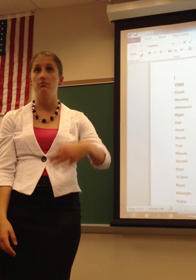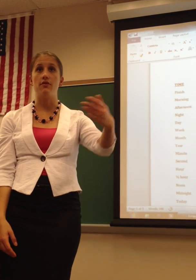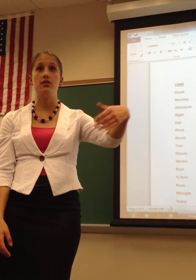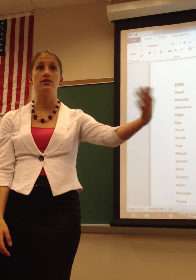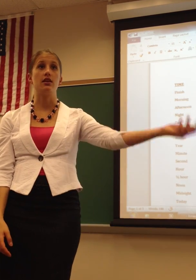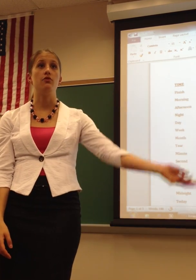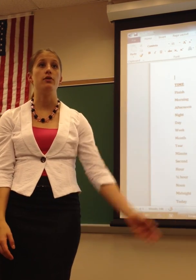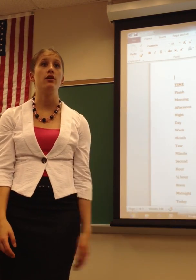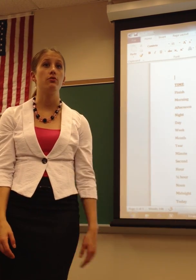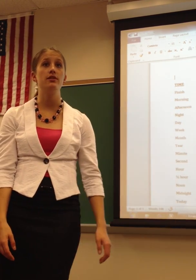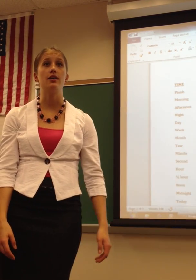every consecutive week on a Wednesday.